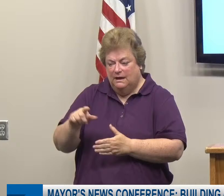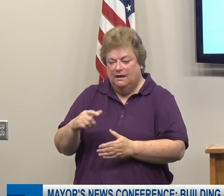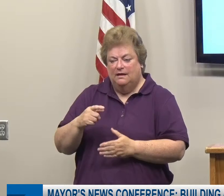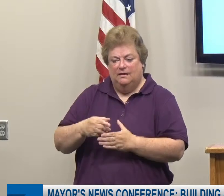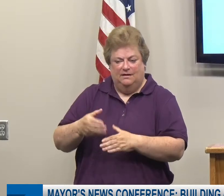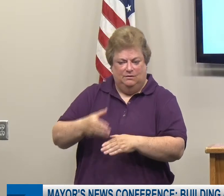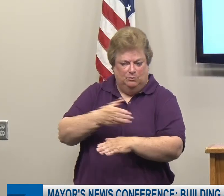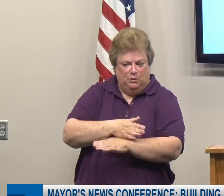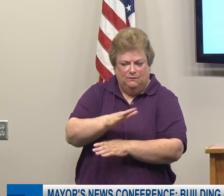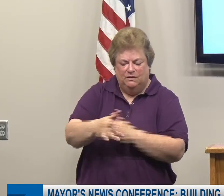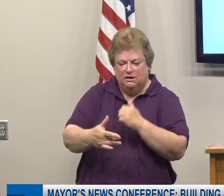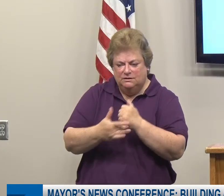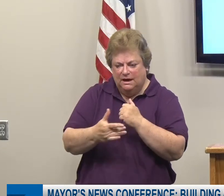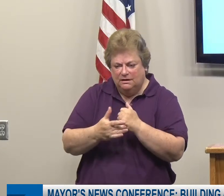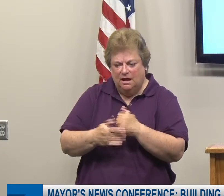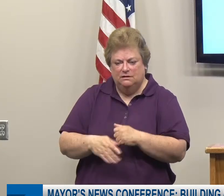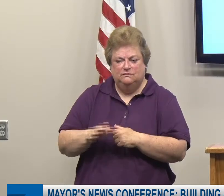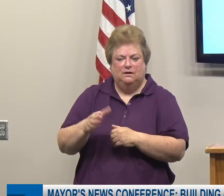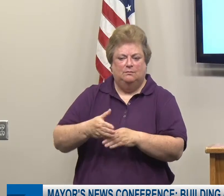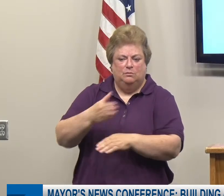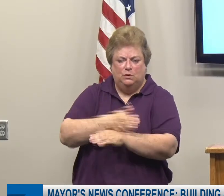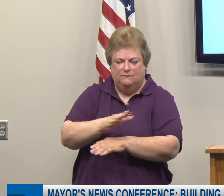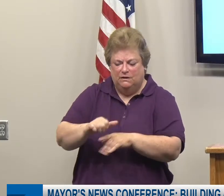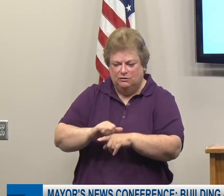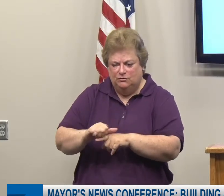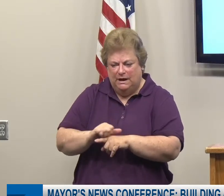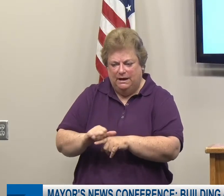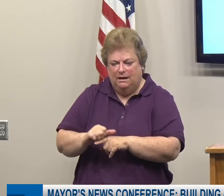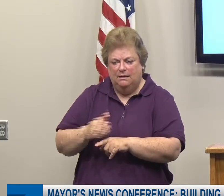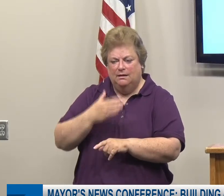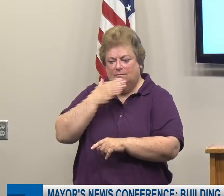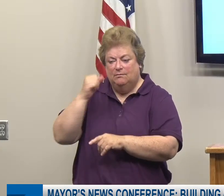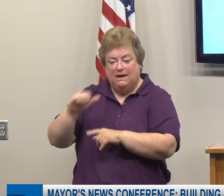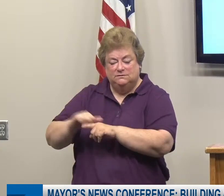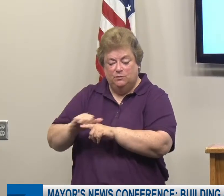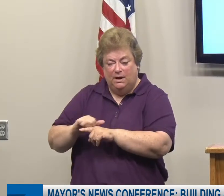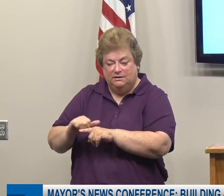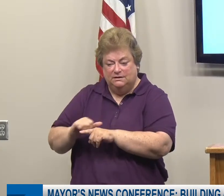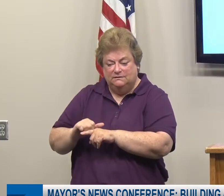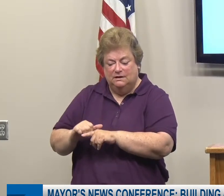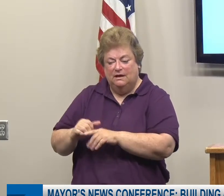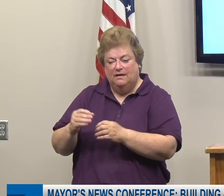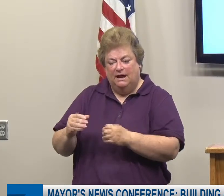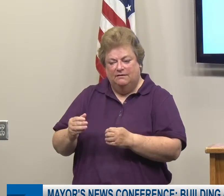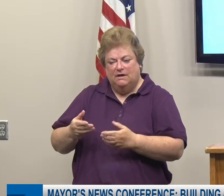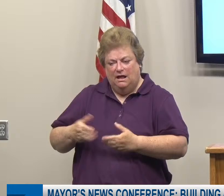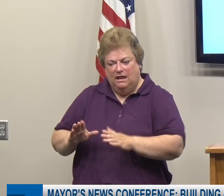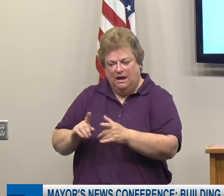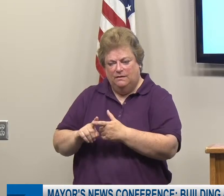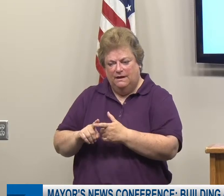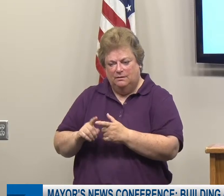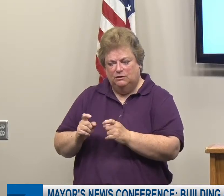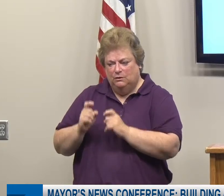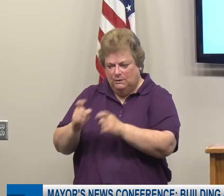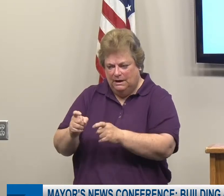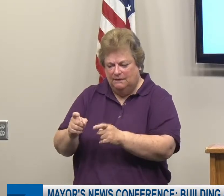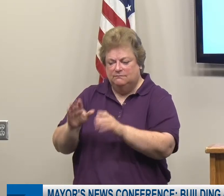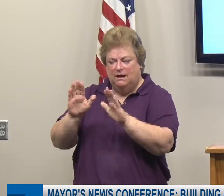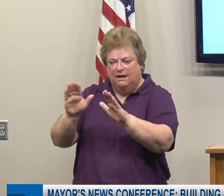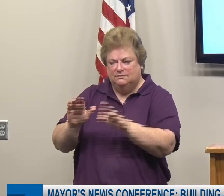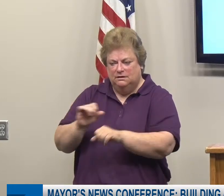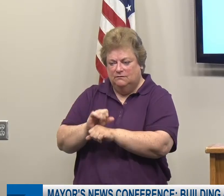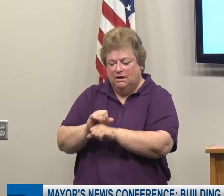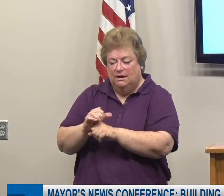technology and their training and their best practices that have allowed them to offer excellence despite the lack